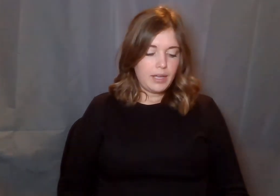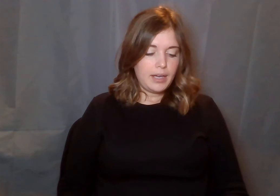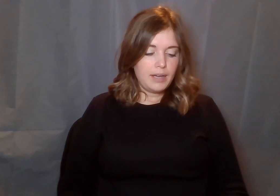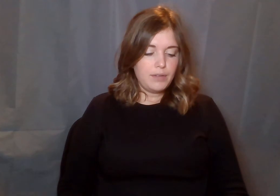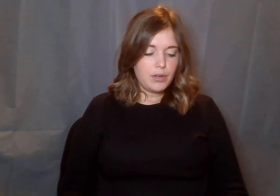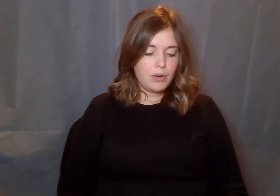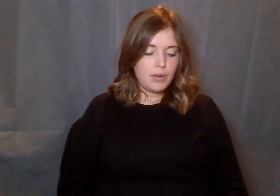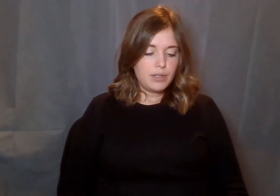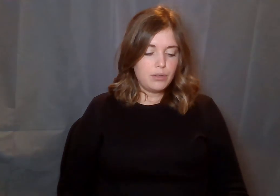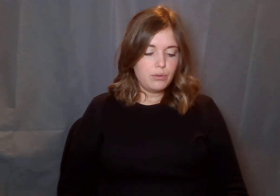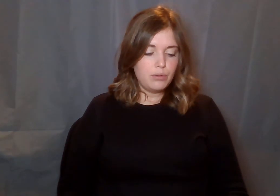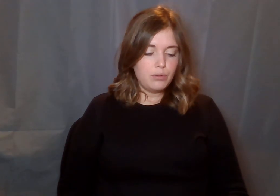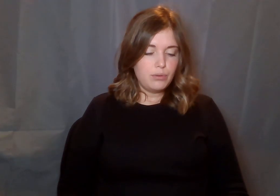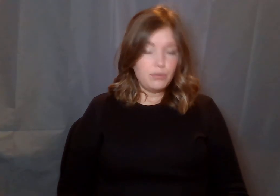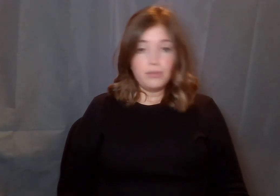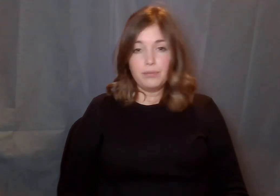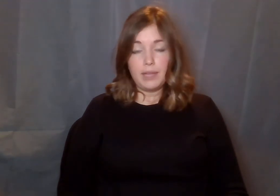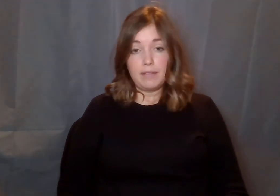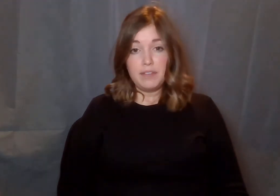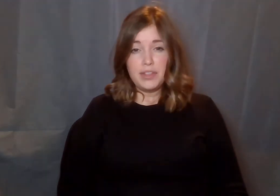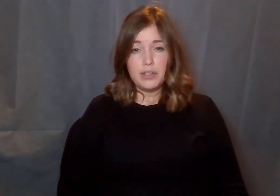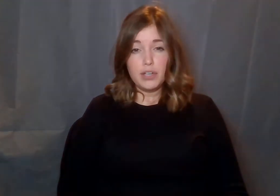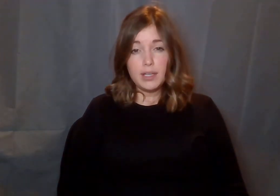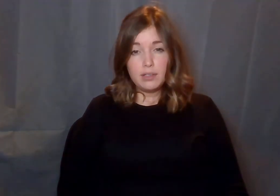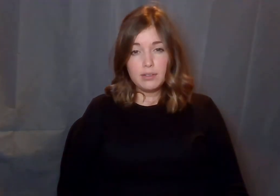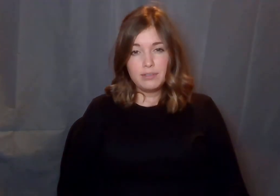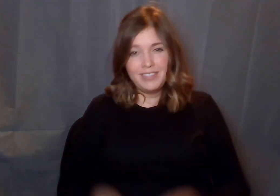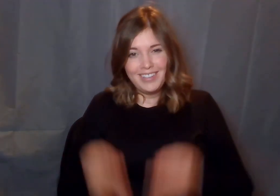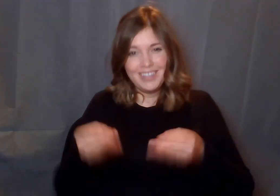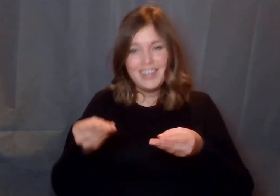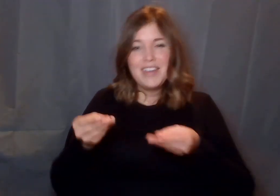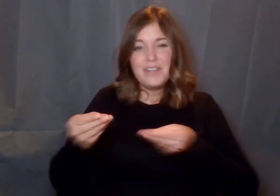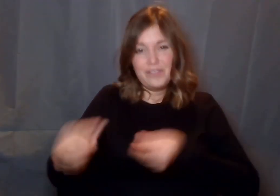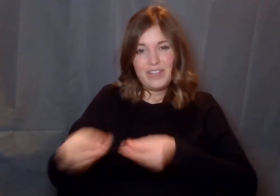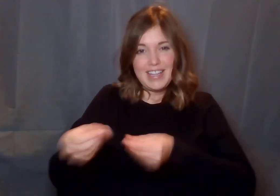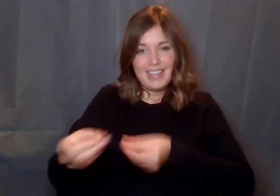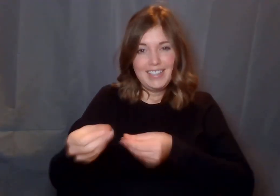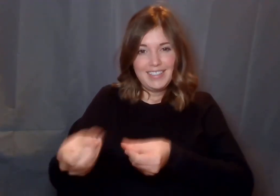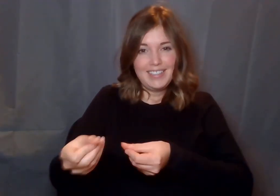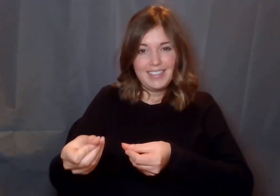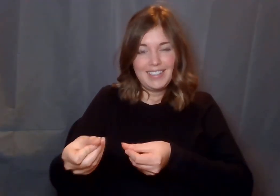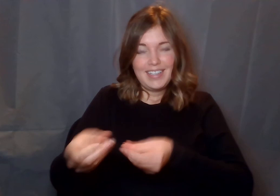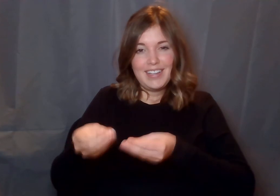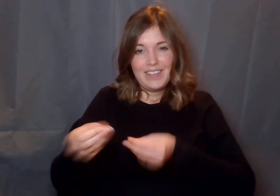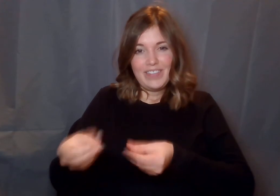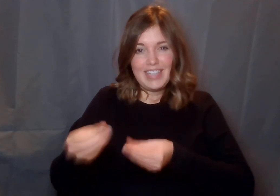like if you're going to like feed the chickens. Feed. Feed.